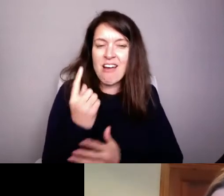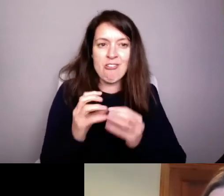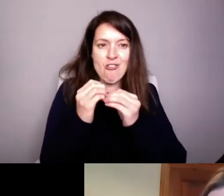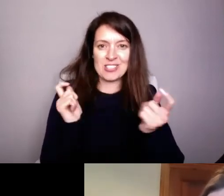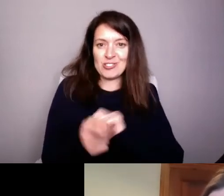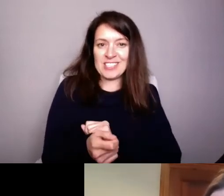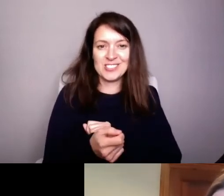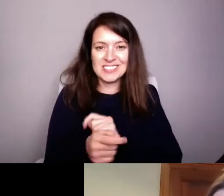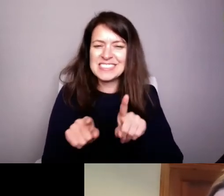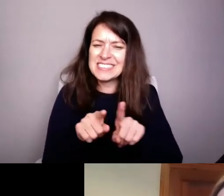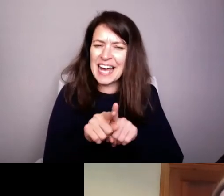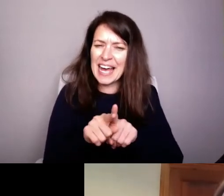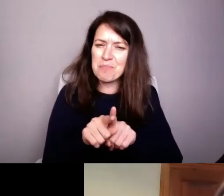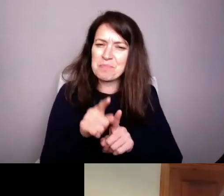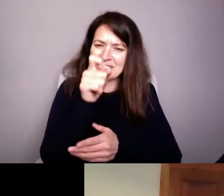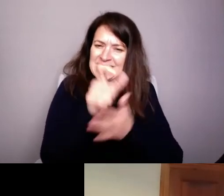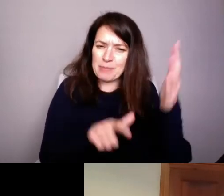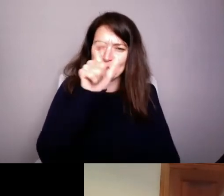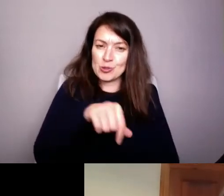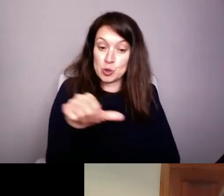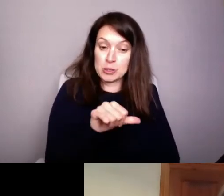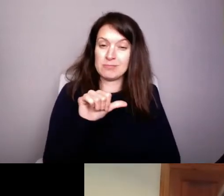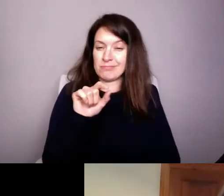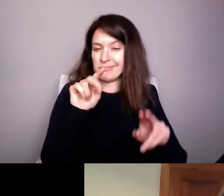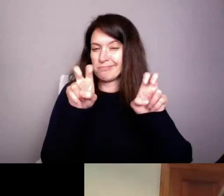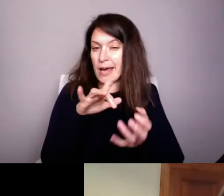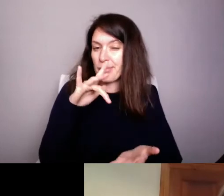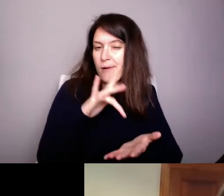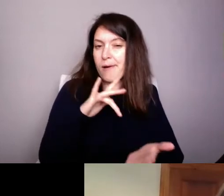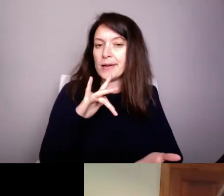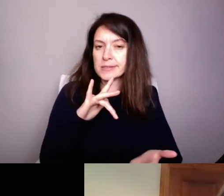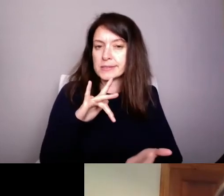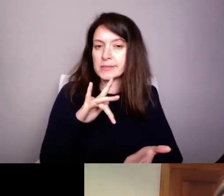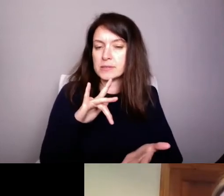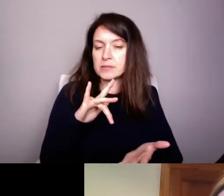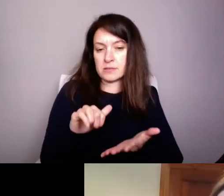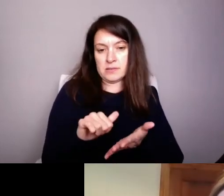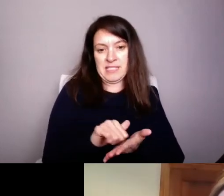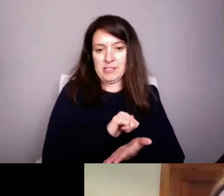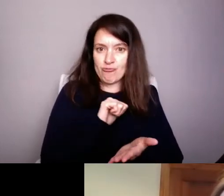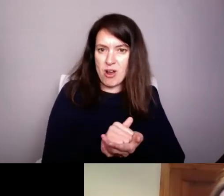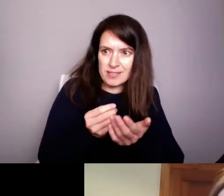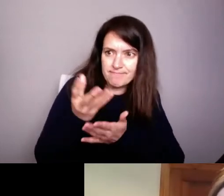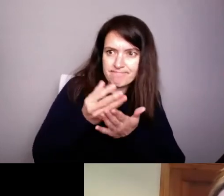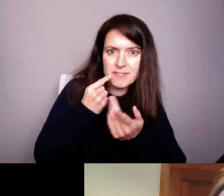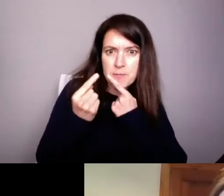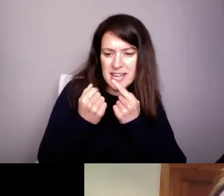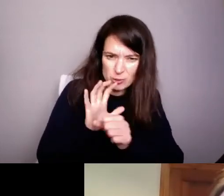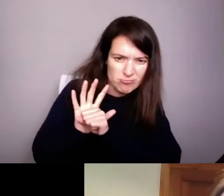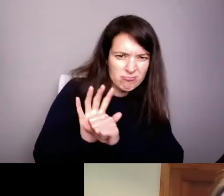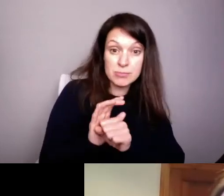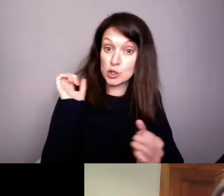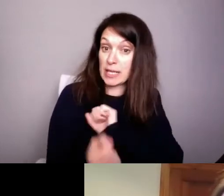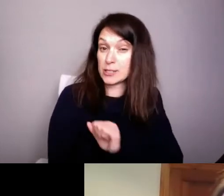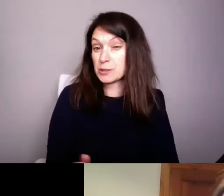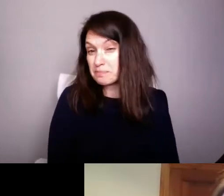disabled students right at the heart of the change as well, to drive the right change at the right time in the right mechanisms. So I think maybe that's something we'll come